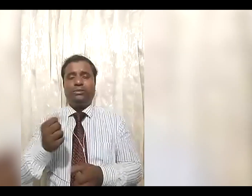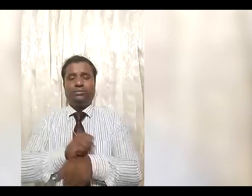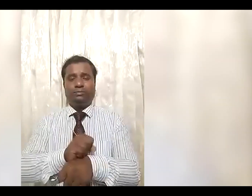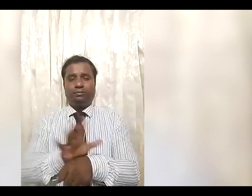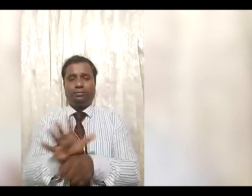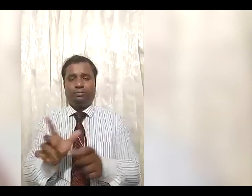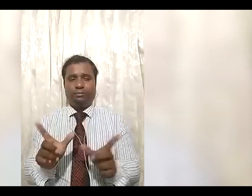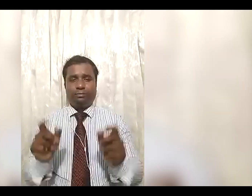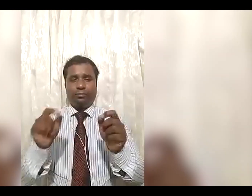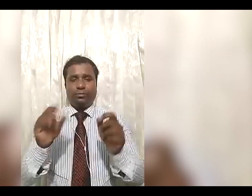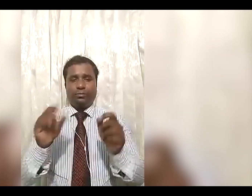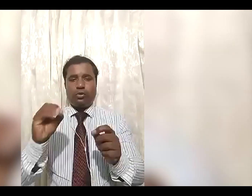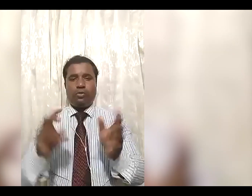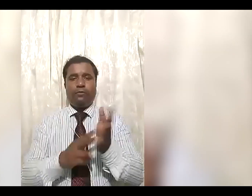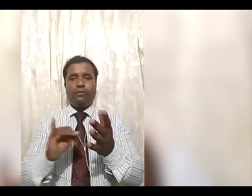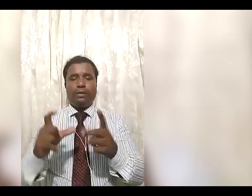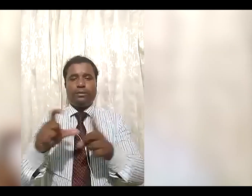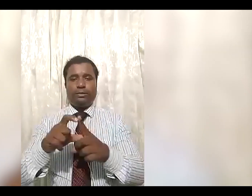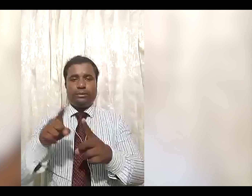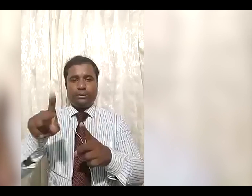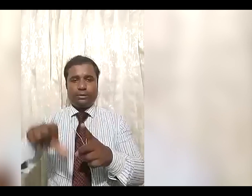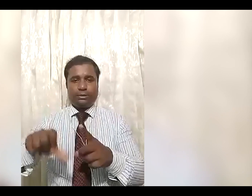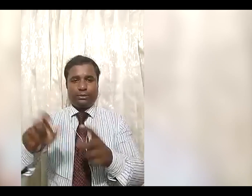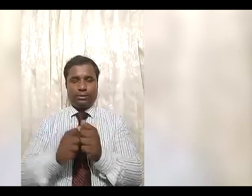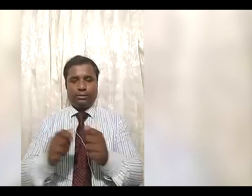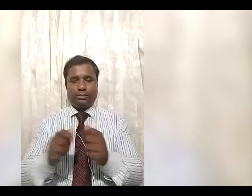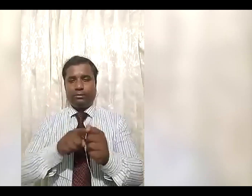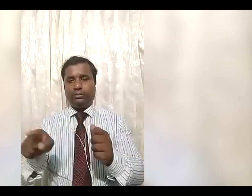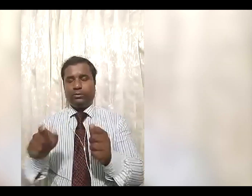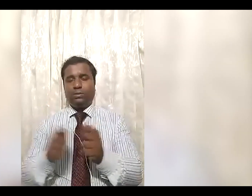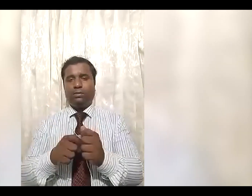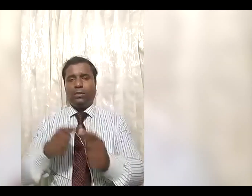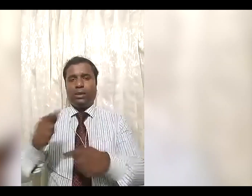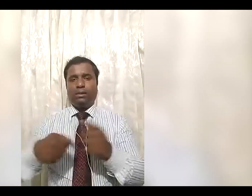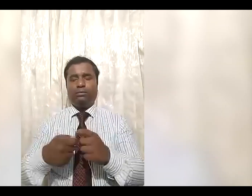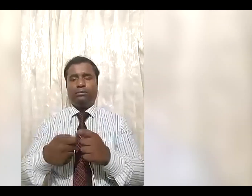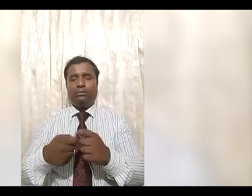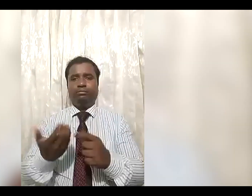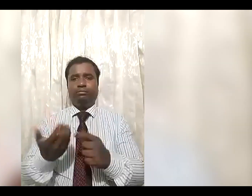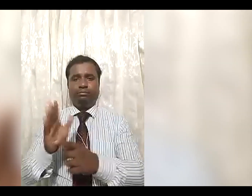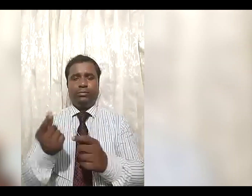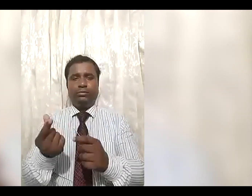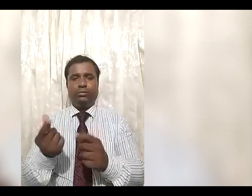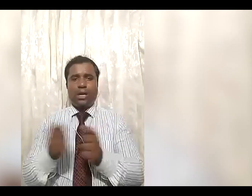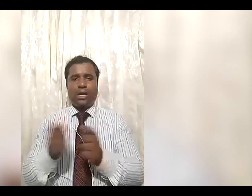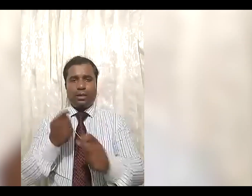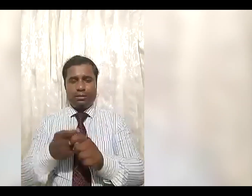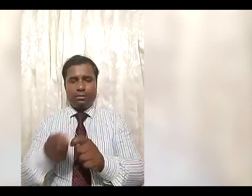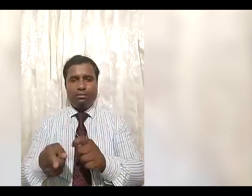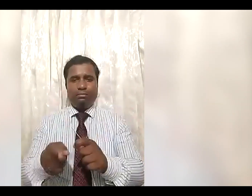that in this current context. There's been some movement in different US states to look at online